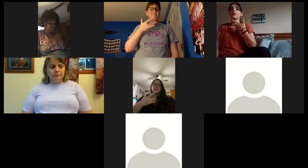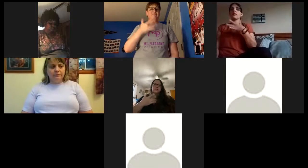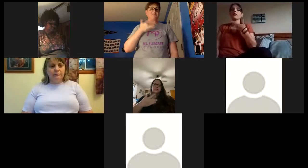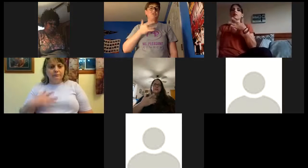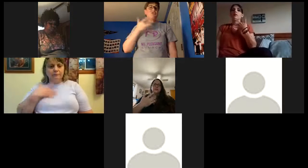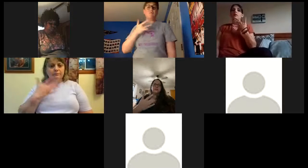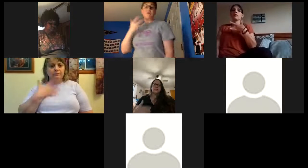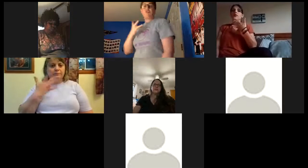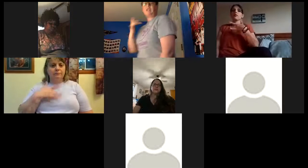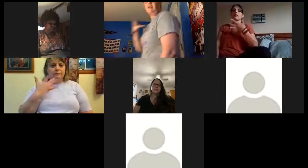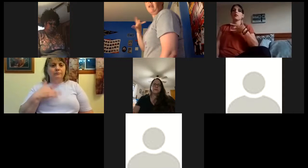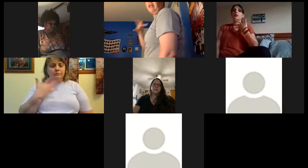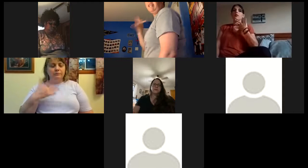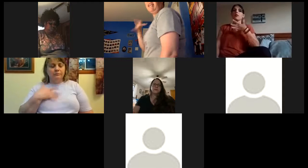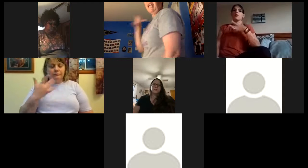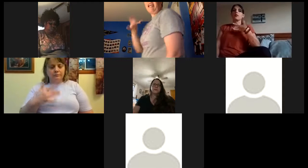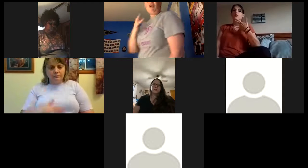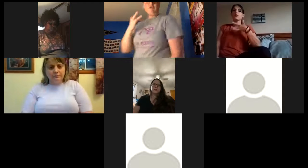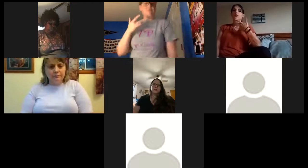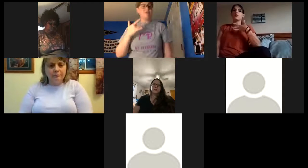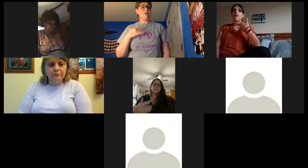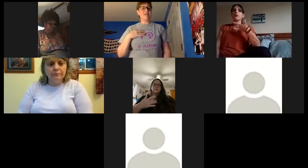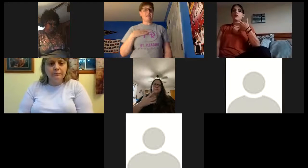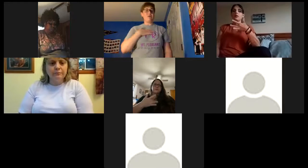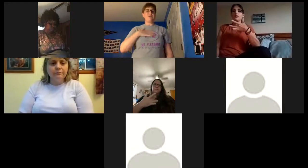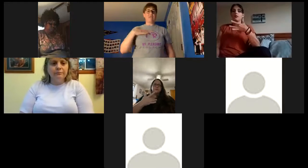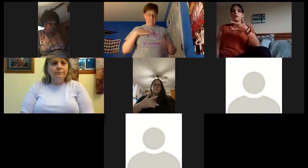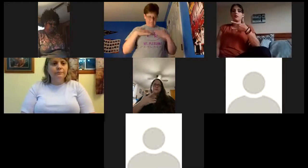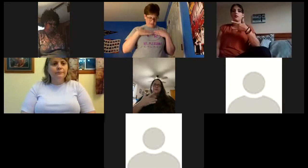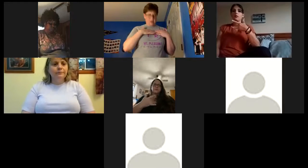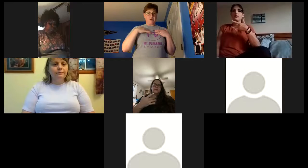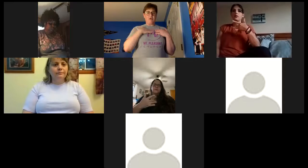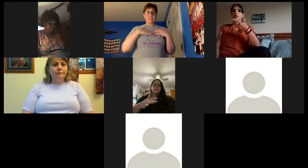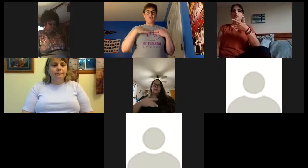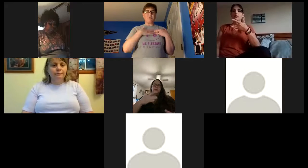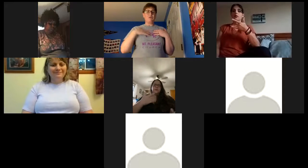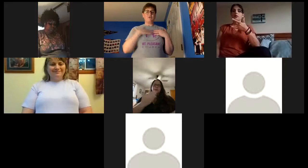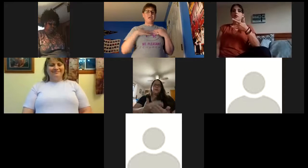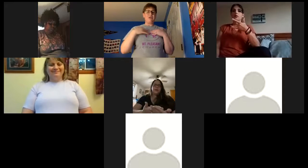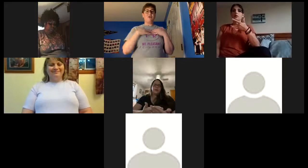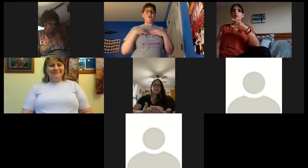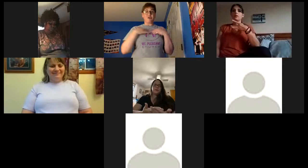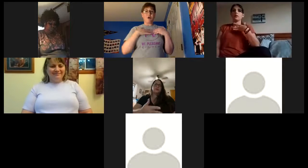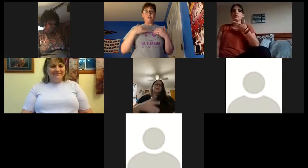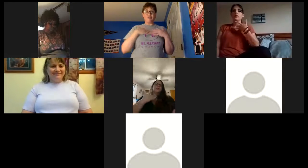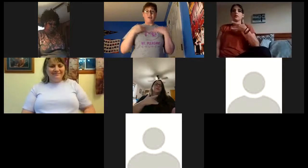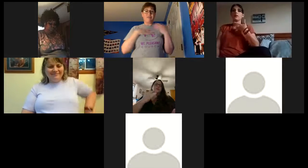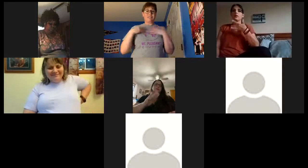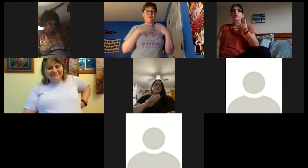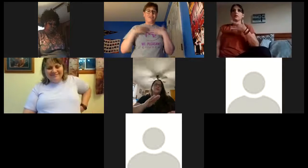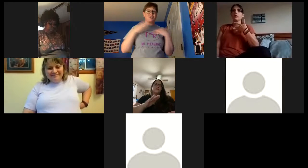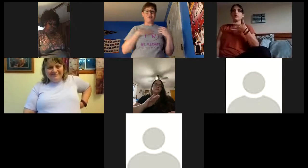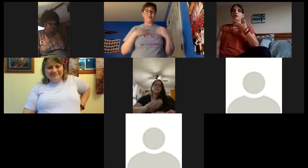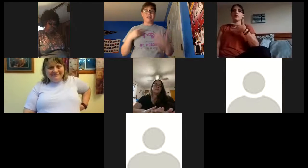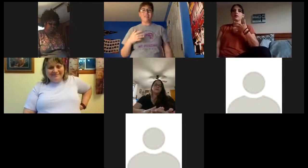just do the motion in the air. You know what I mean? That way you don't get like all these little pills right here on your clothes from all this